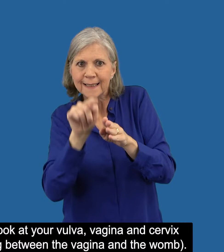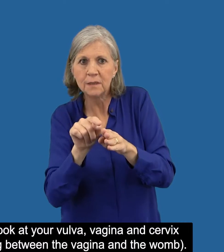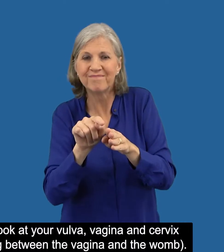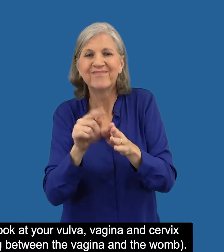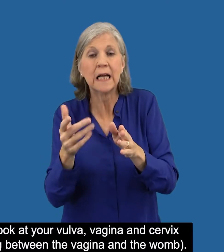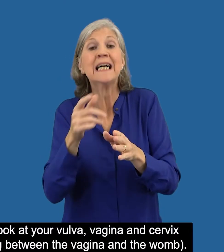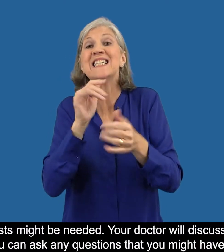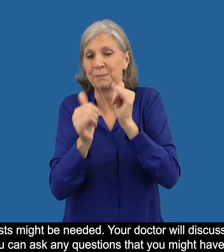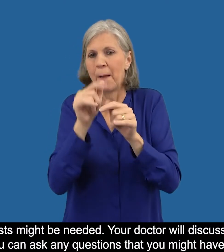your symptoms.